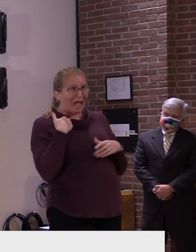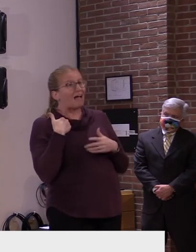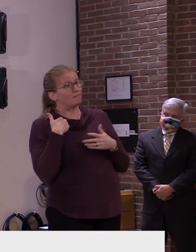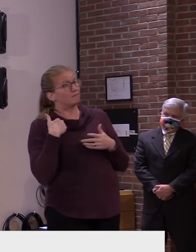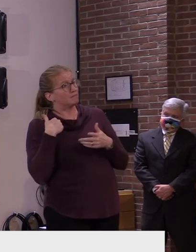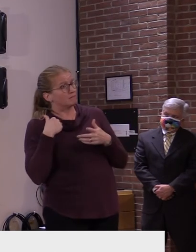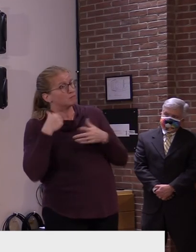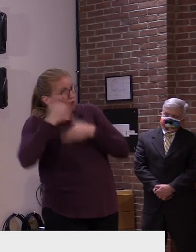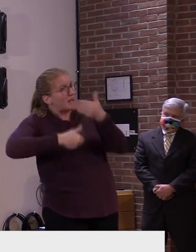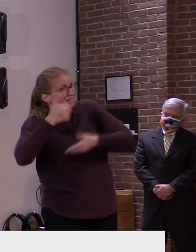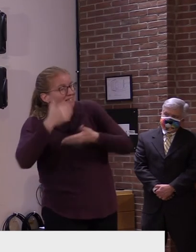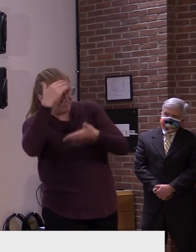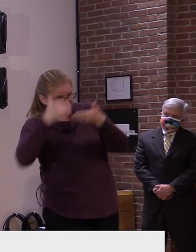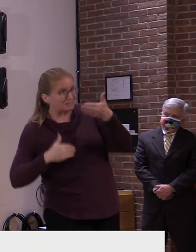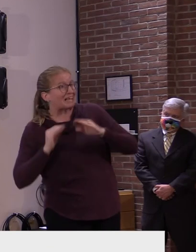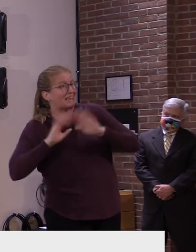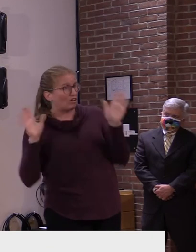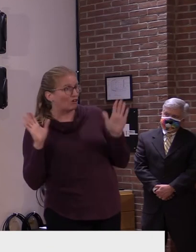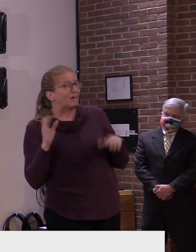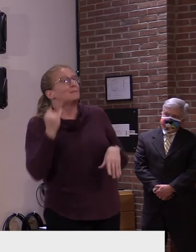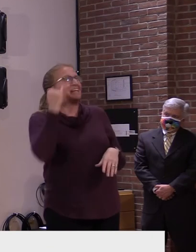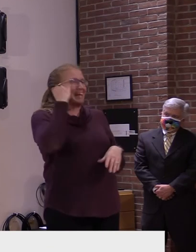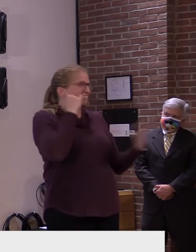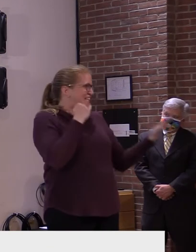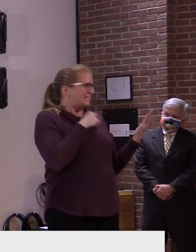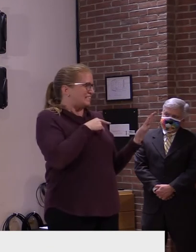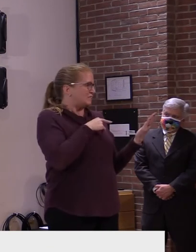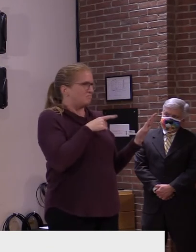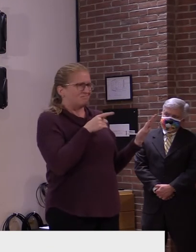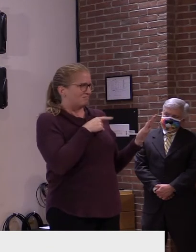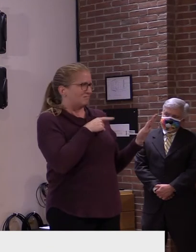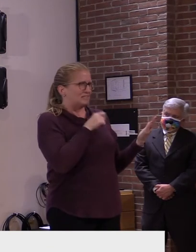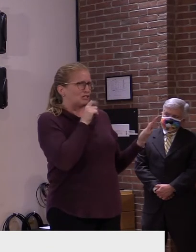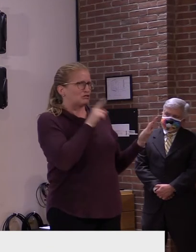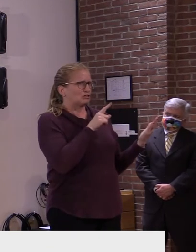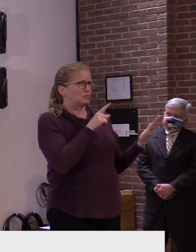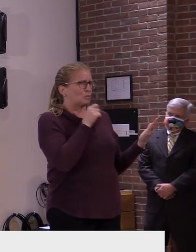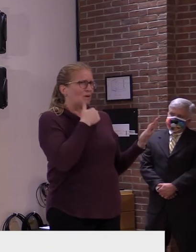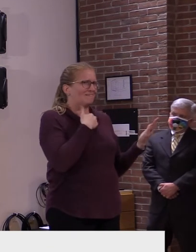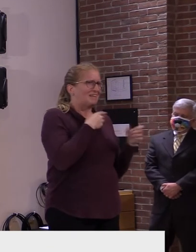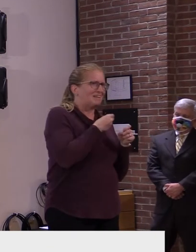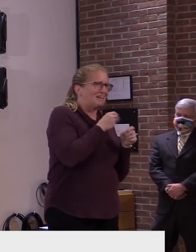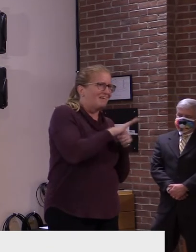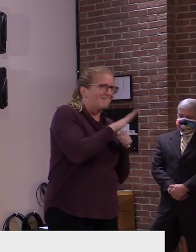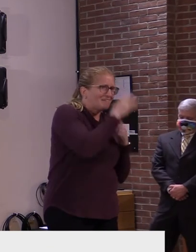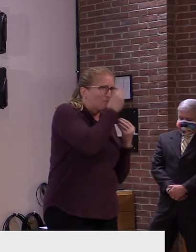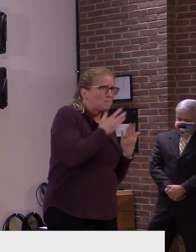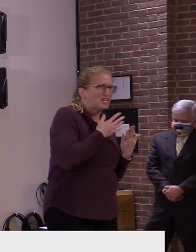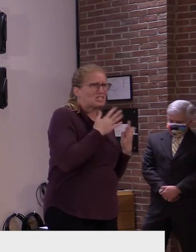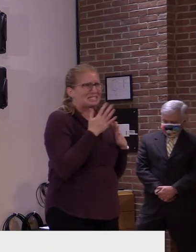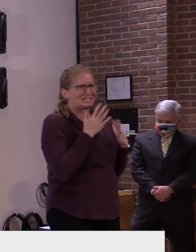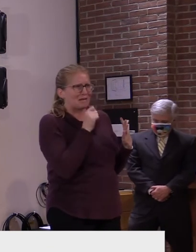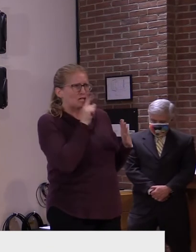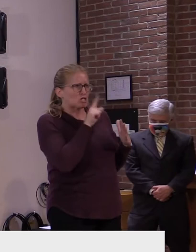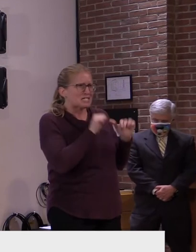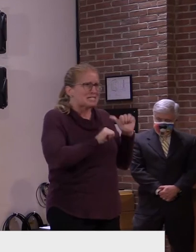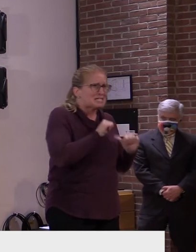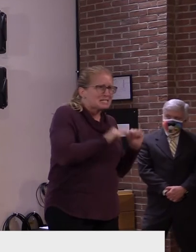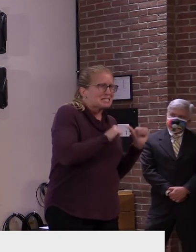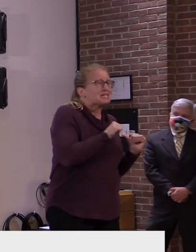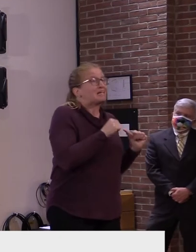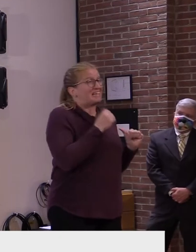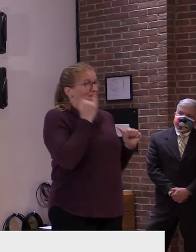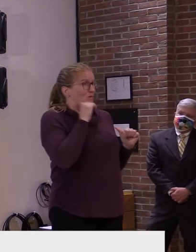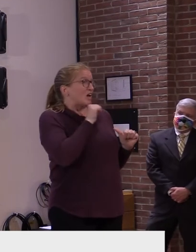decision we air on the side of let's take a pause from uh in person learning and in this case with